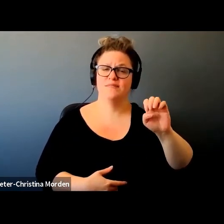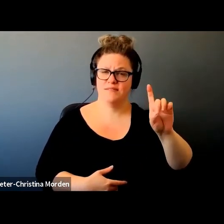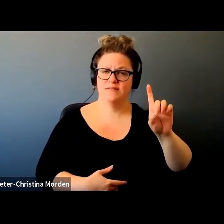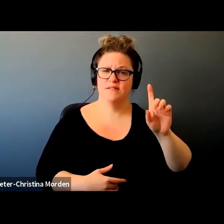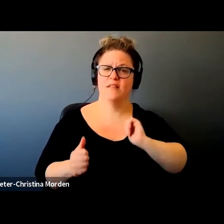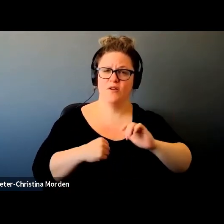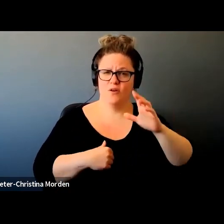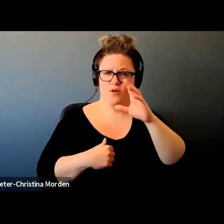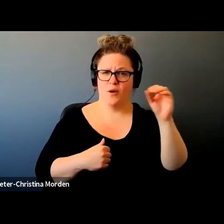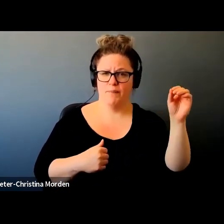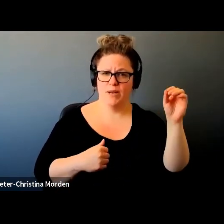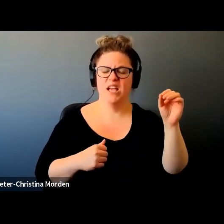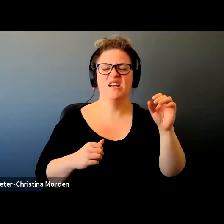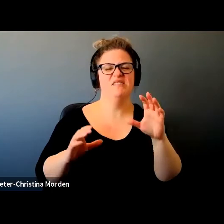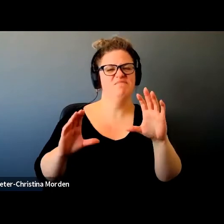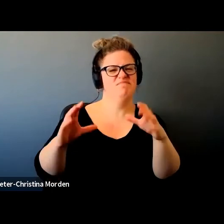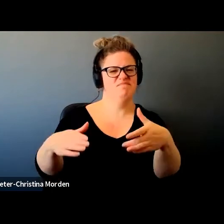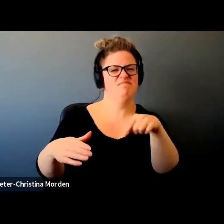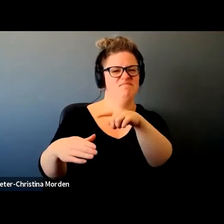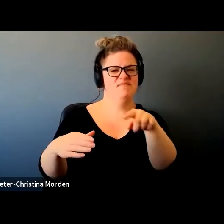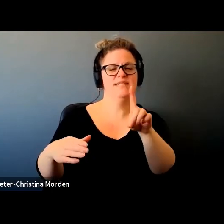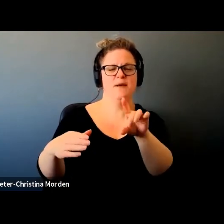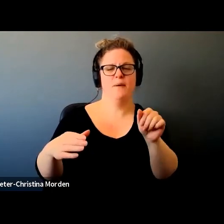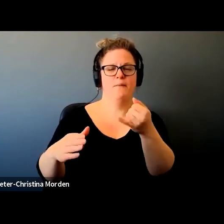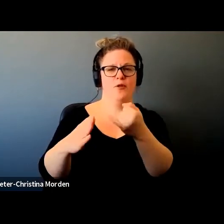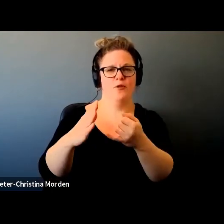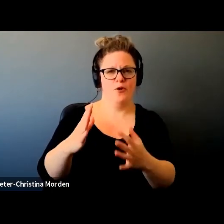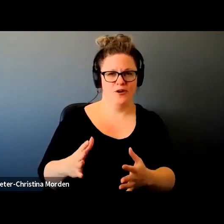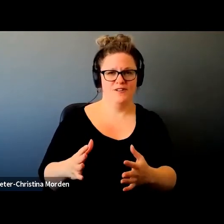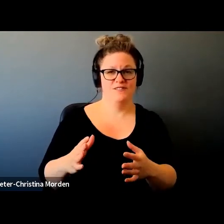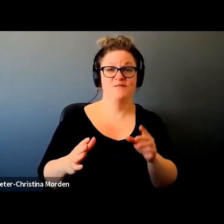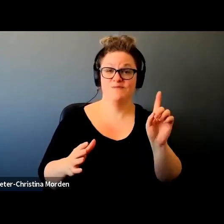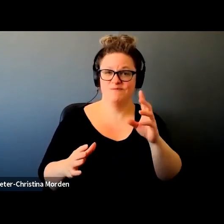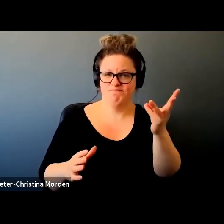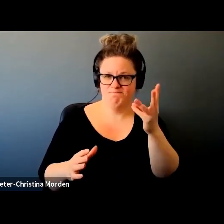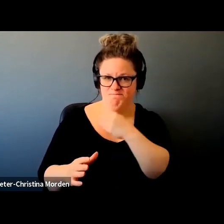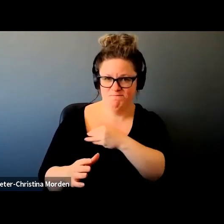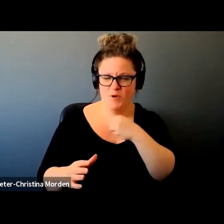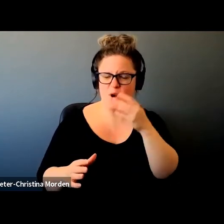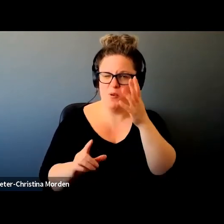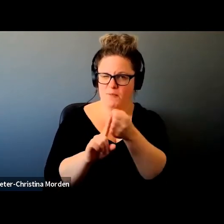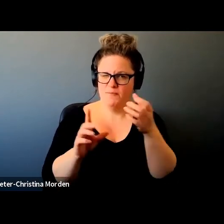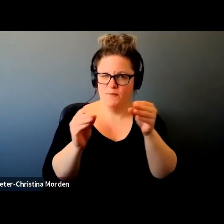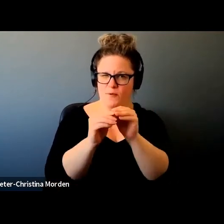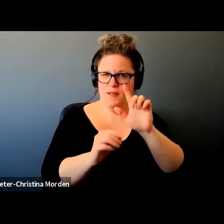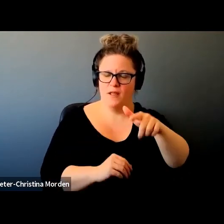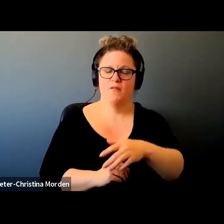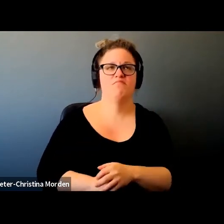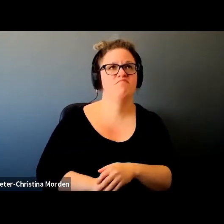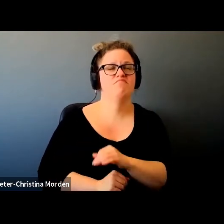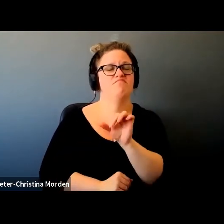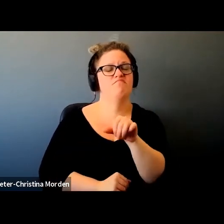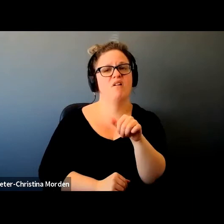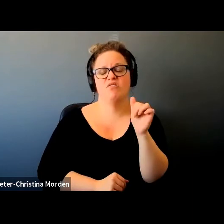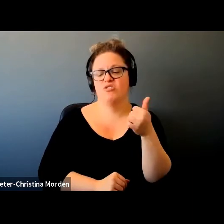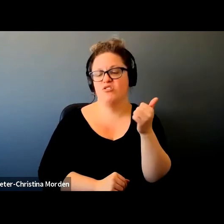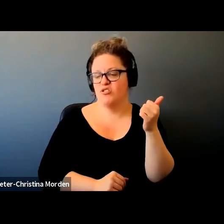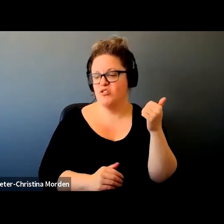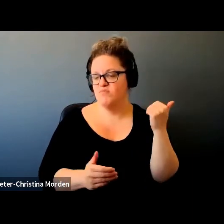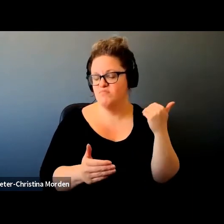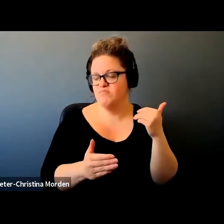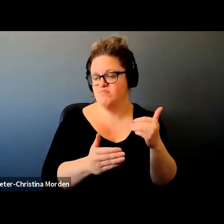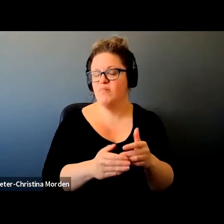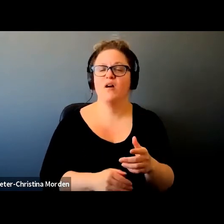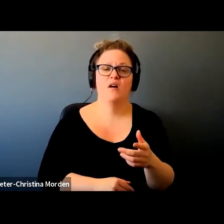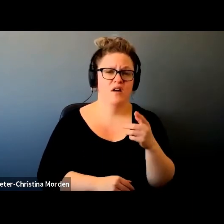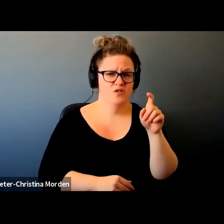Winnipeg, Manitoba, which we'll talk about later. And then other performance things I have coming up. I'm supposed to be performing